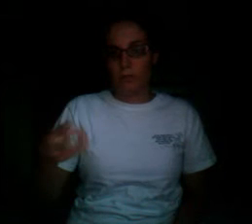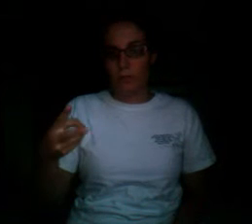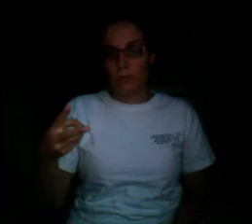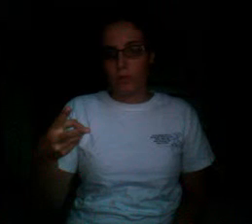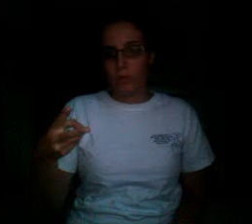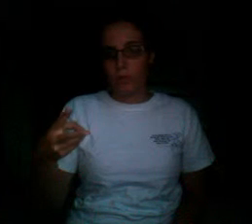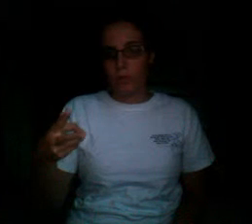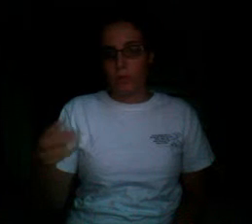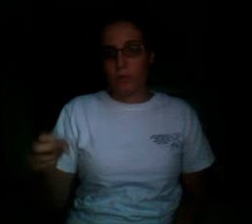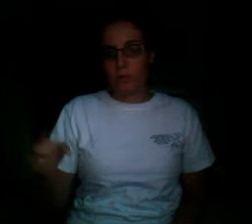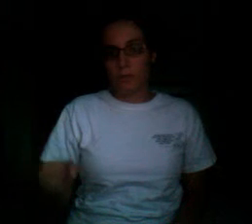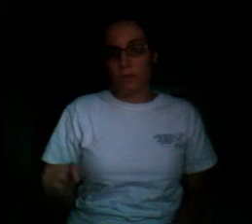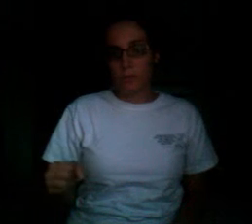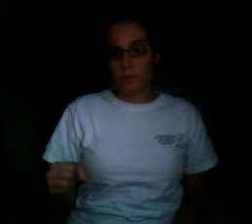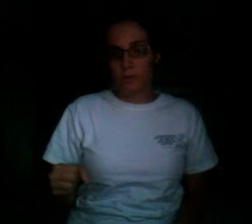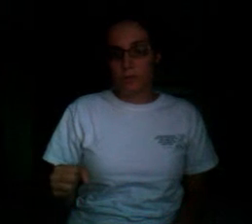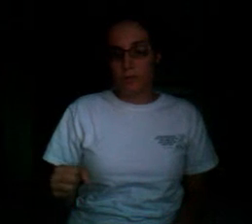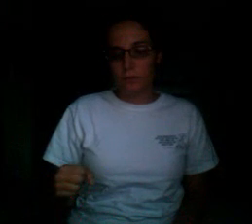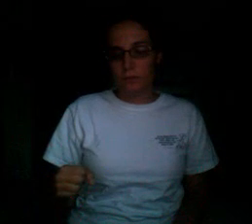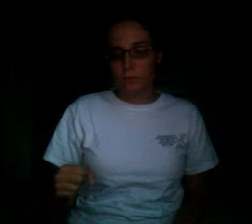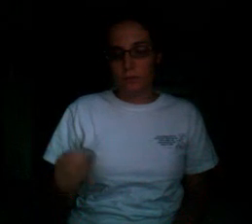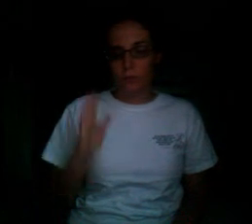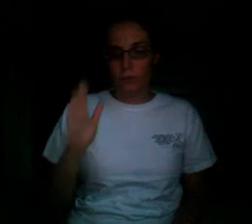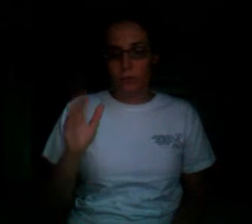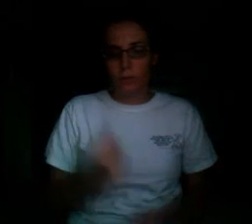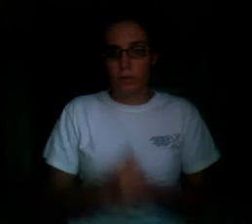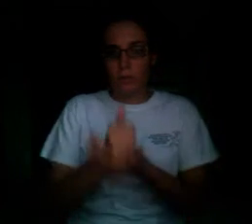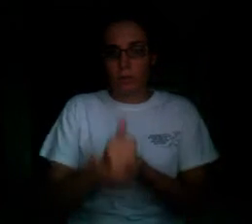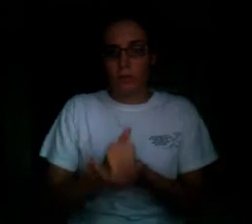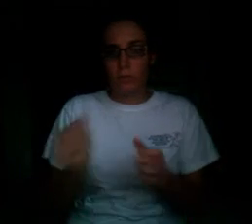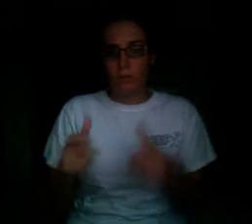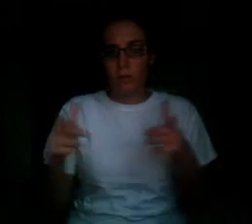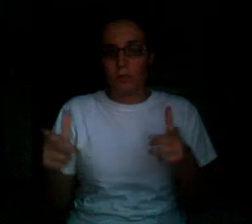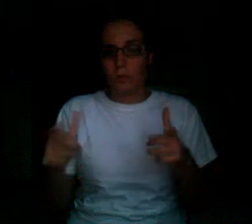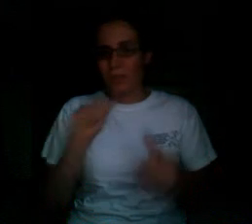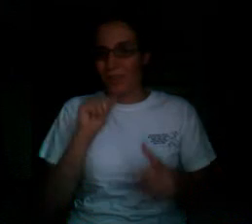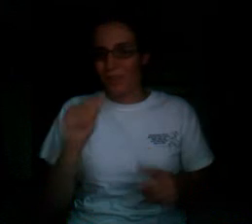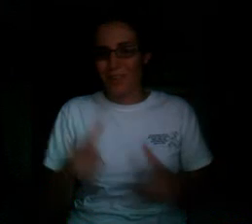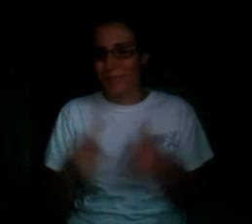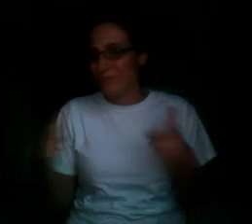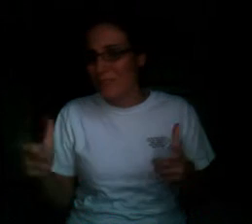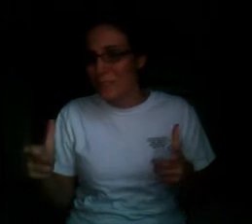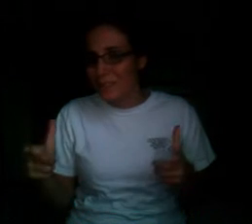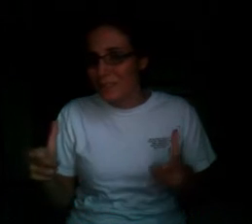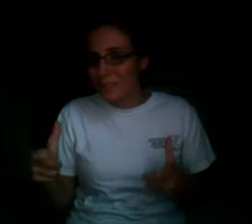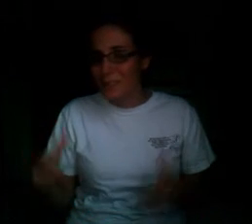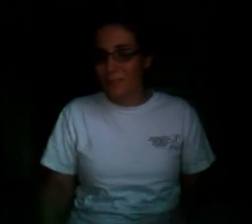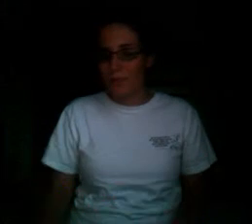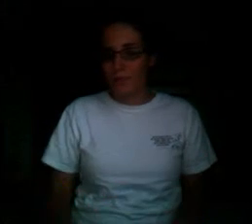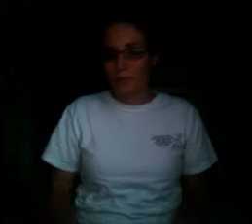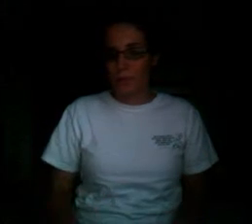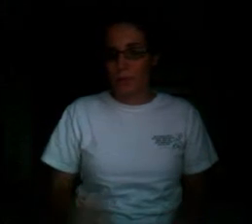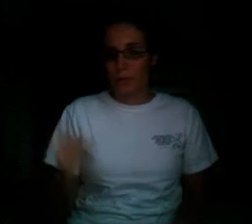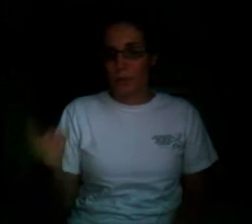time. Being willing helps a lot, but you're not very big, little half-pint." She could only get him to say,